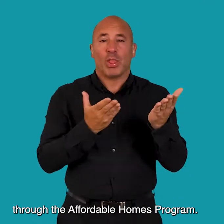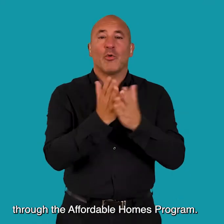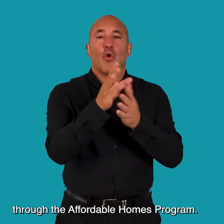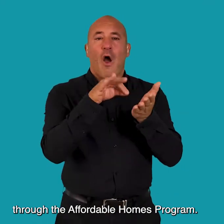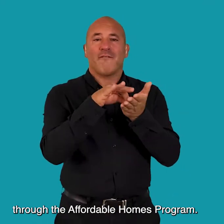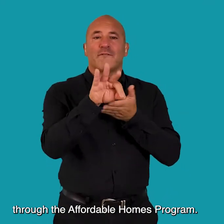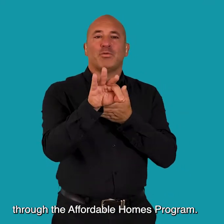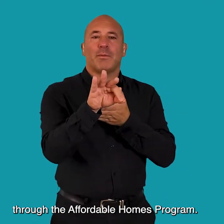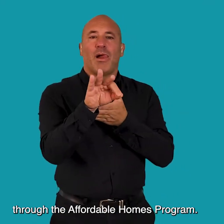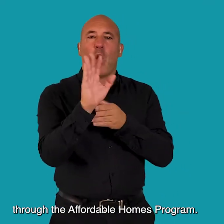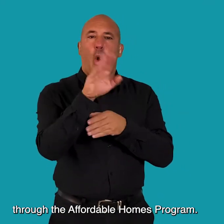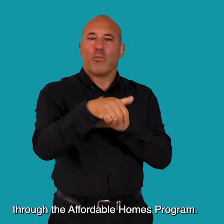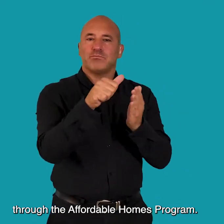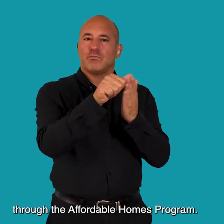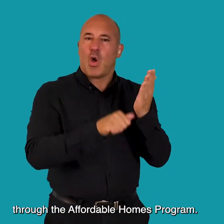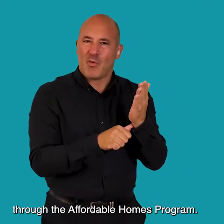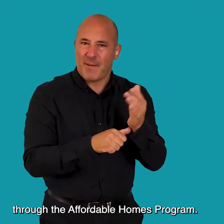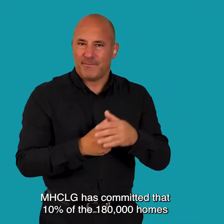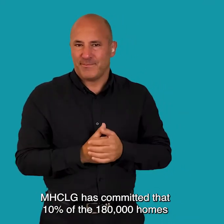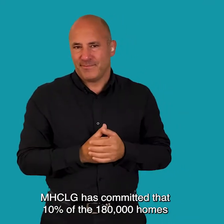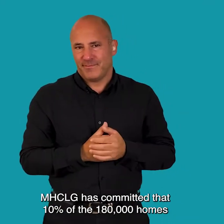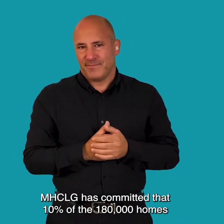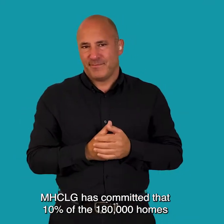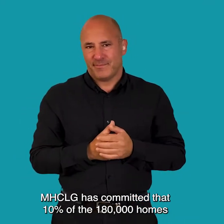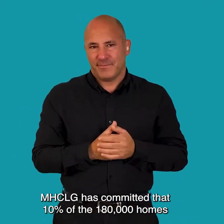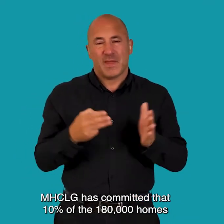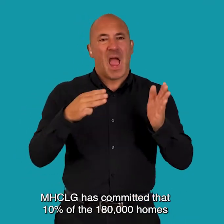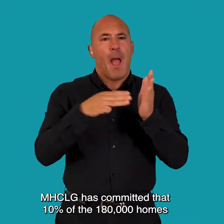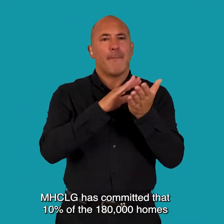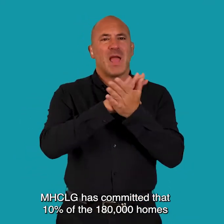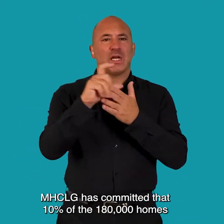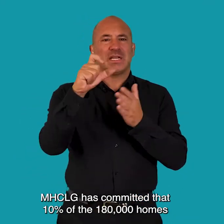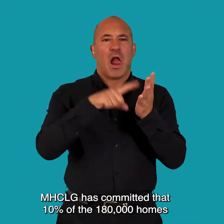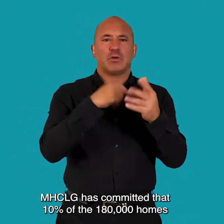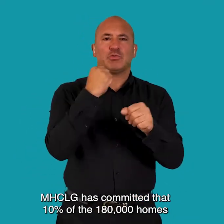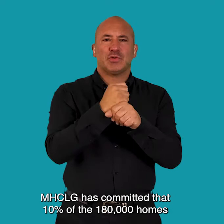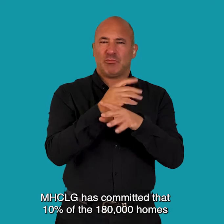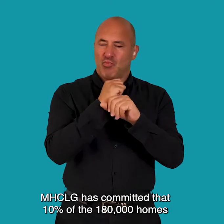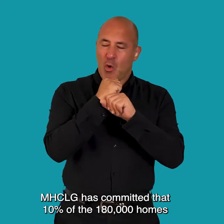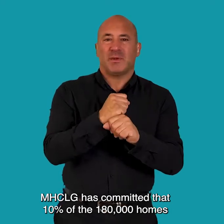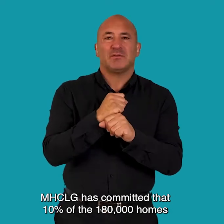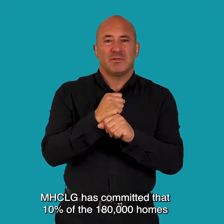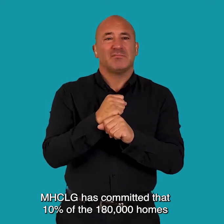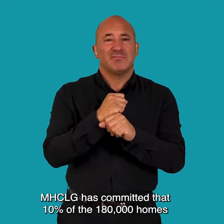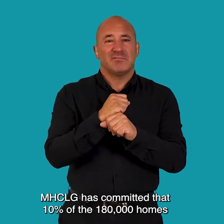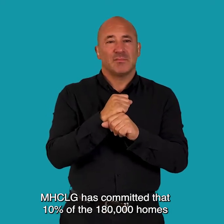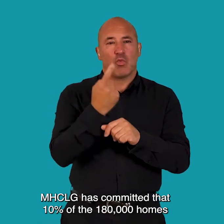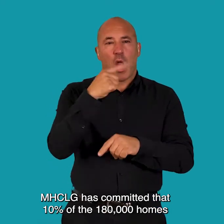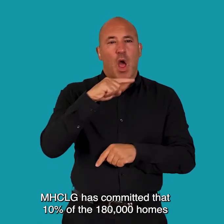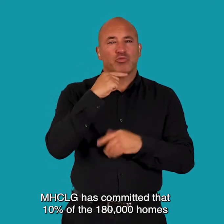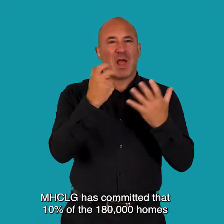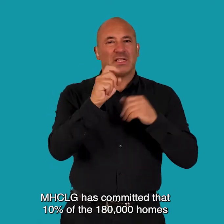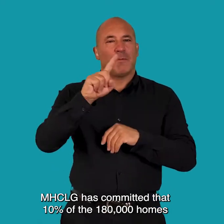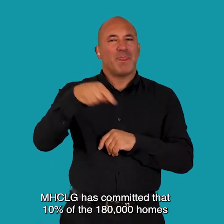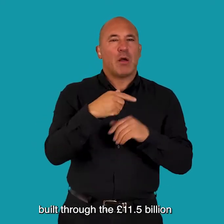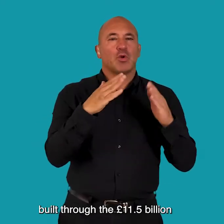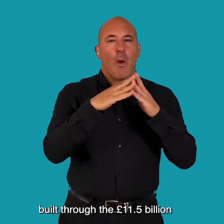Affordable Homes Programme. MHCLG has committed that 10% of the 180,000 homes built through